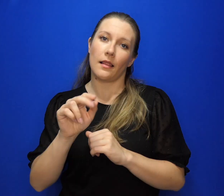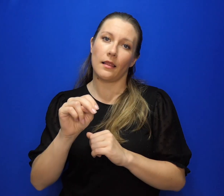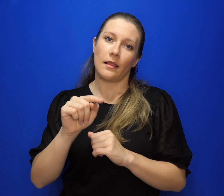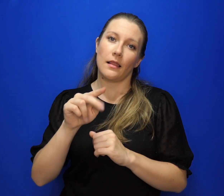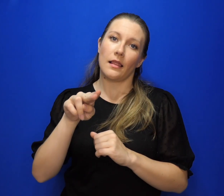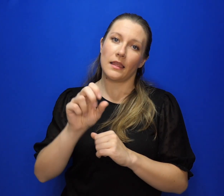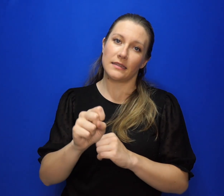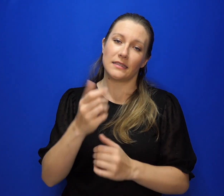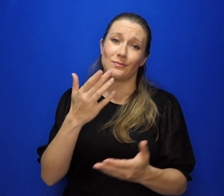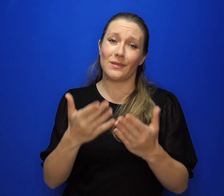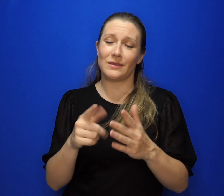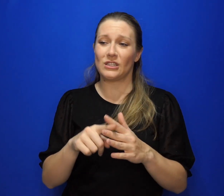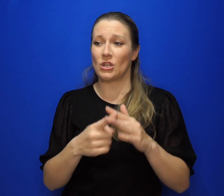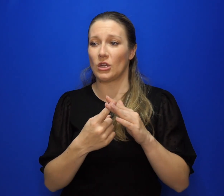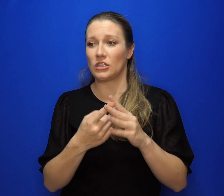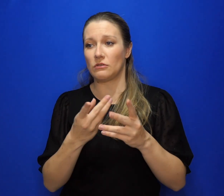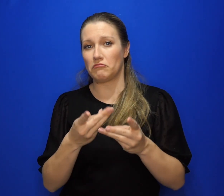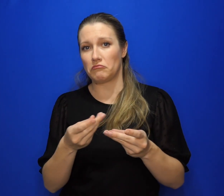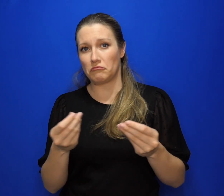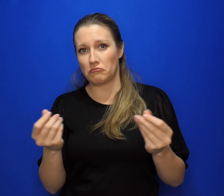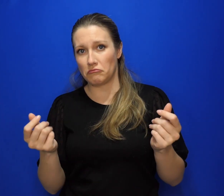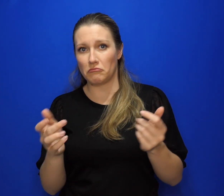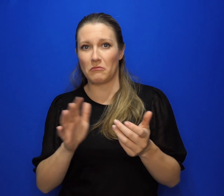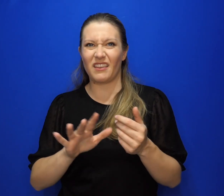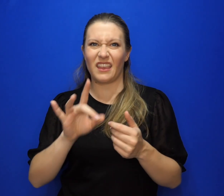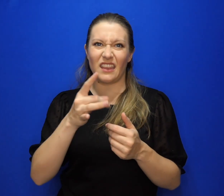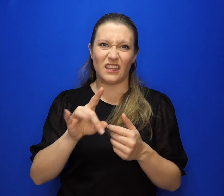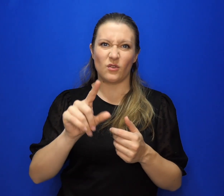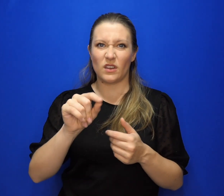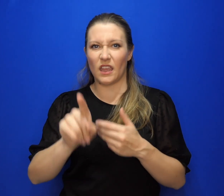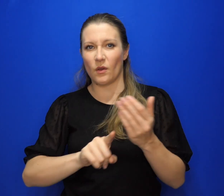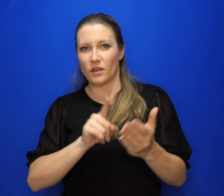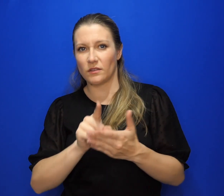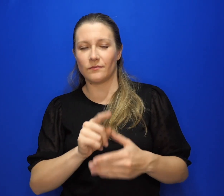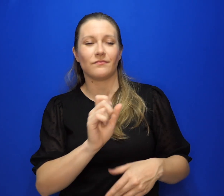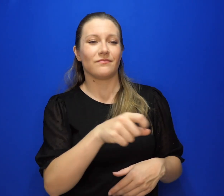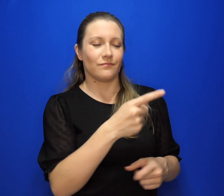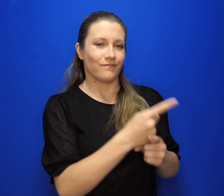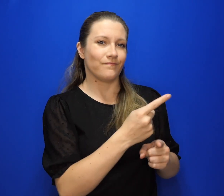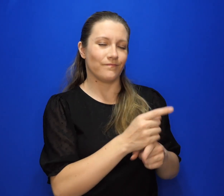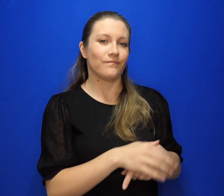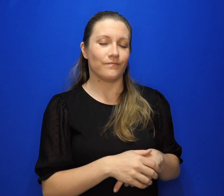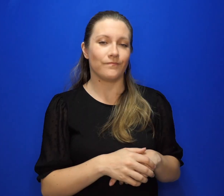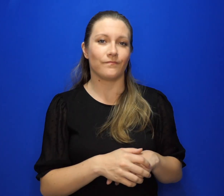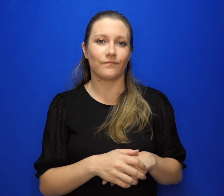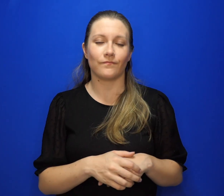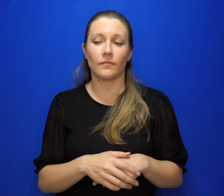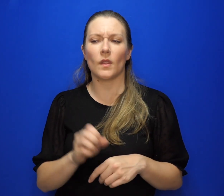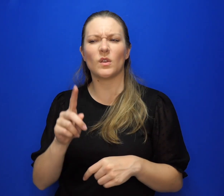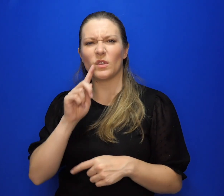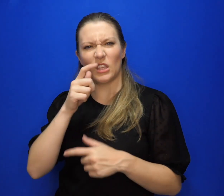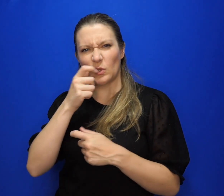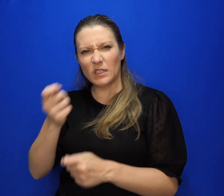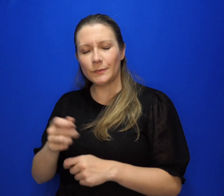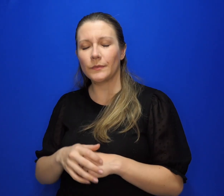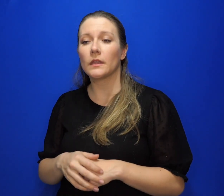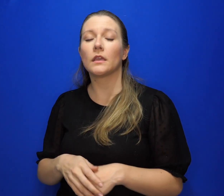or Levemir, which would probably start to change around like 20 hours, something like that. Yeah. Okay. Yep. Super interesting.